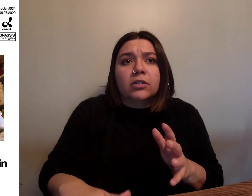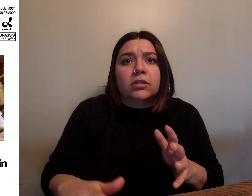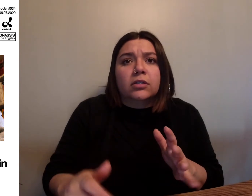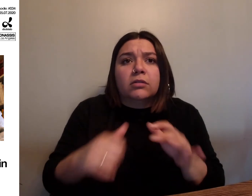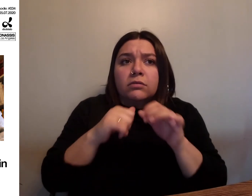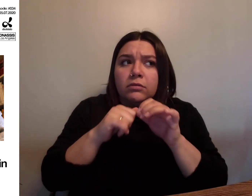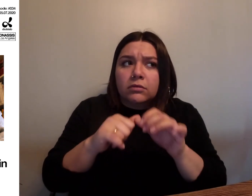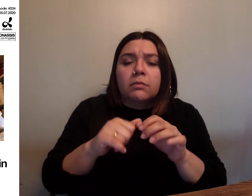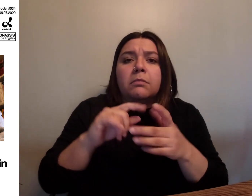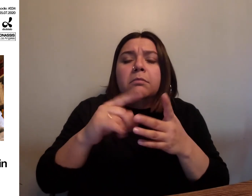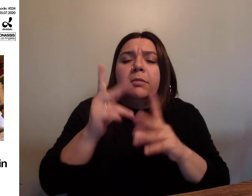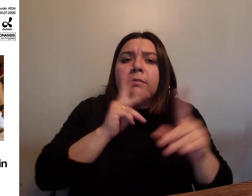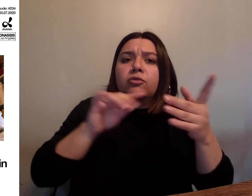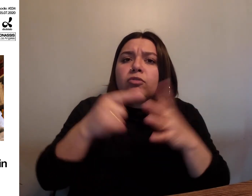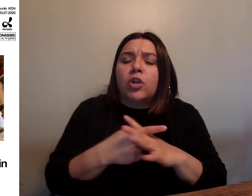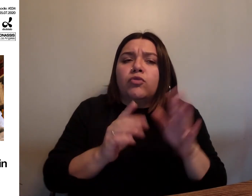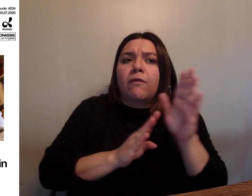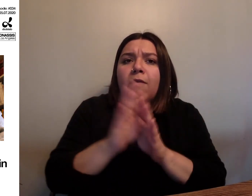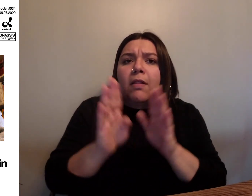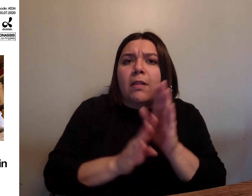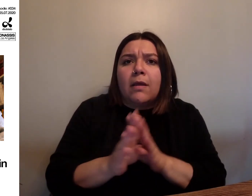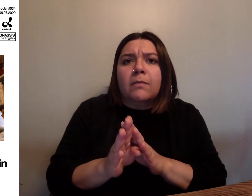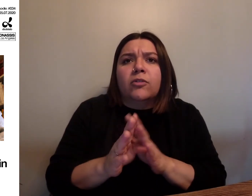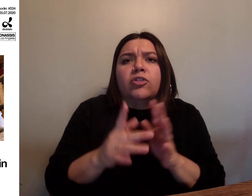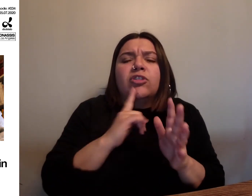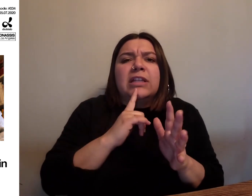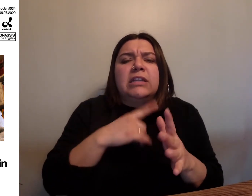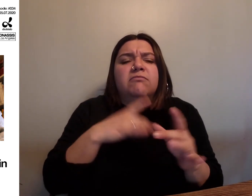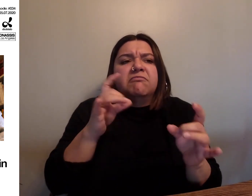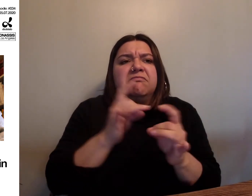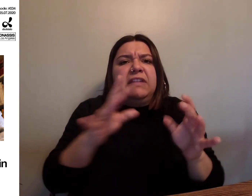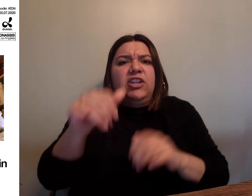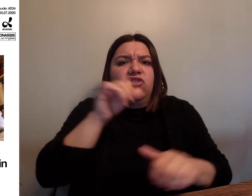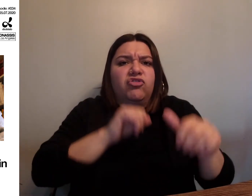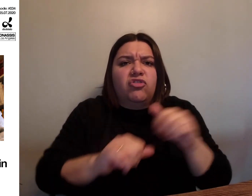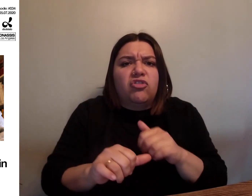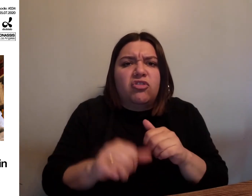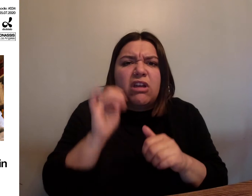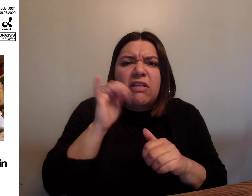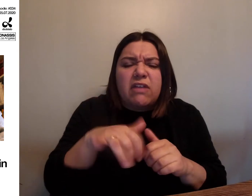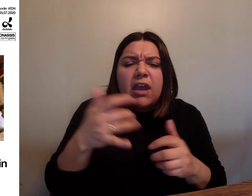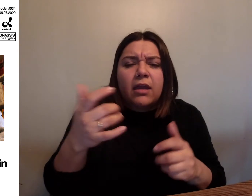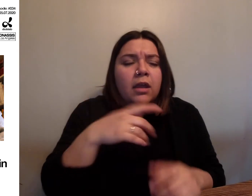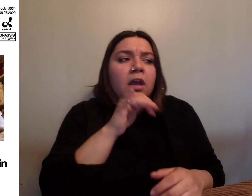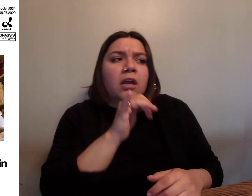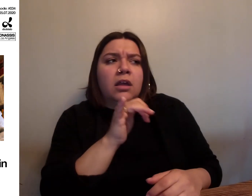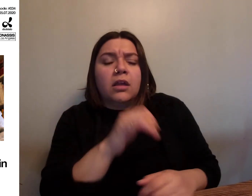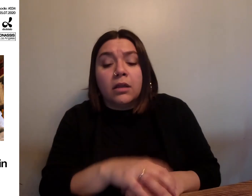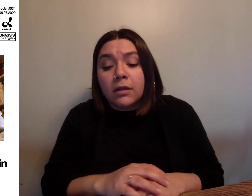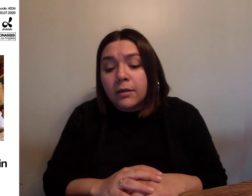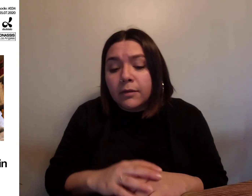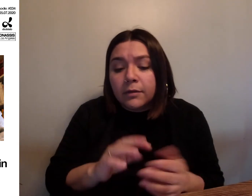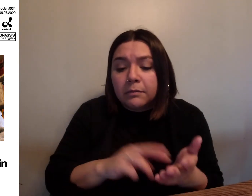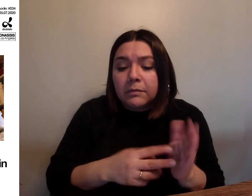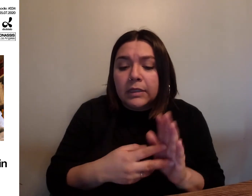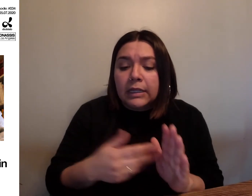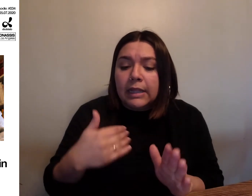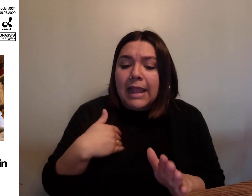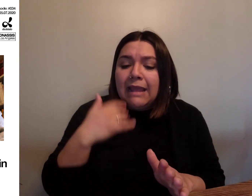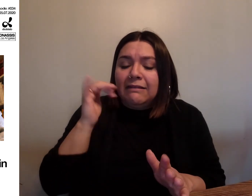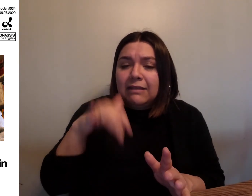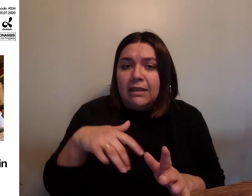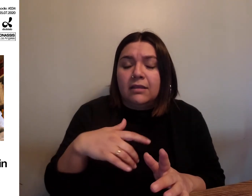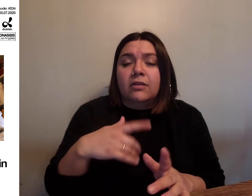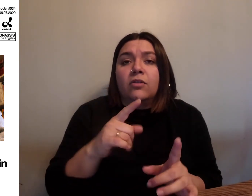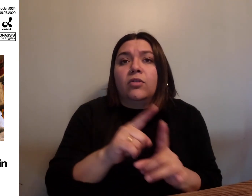lasted, and people began to develop hostility toward each other, toward one another. And there were denunciations